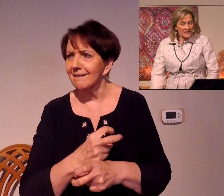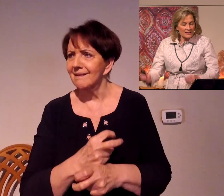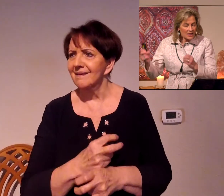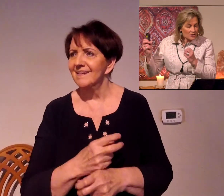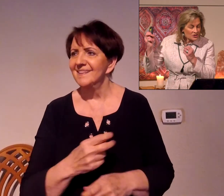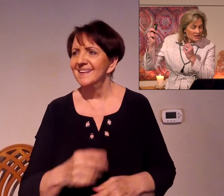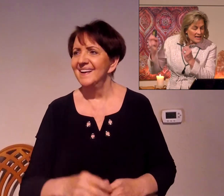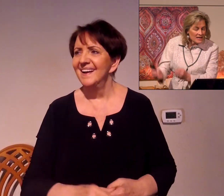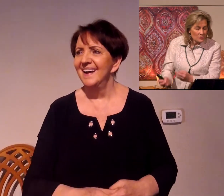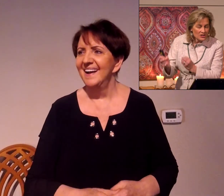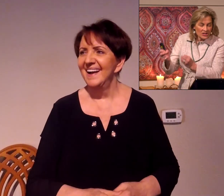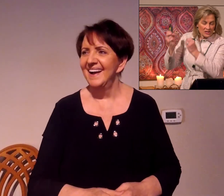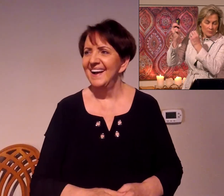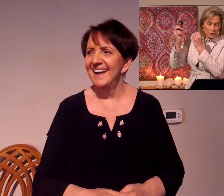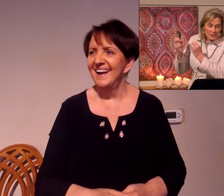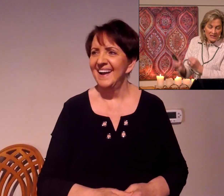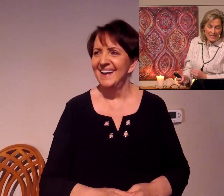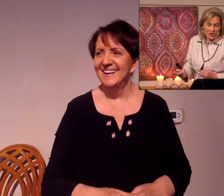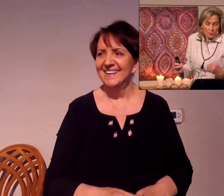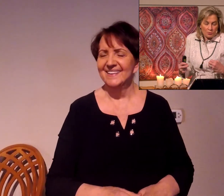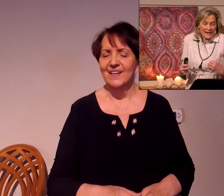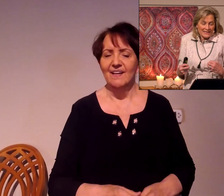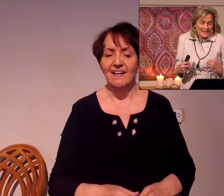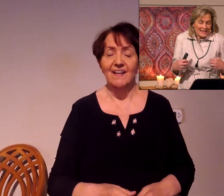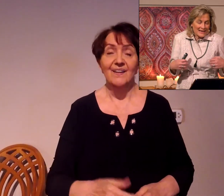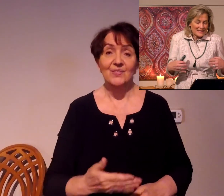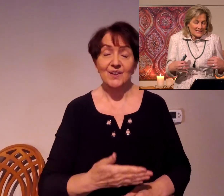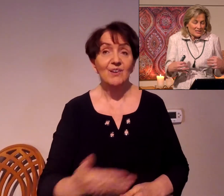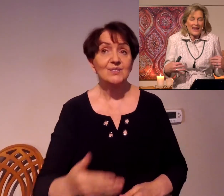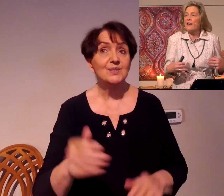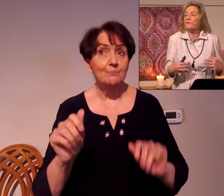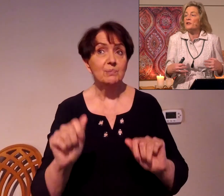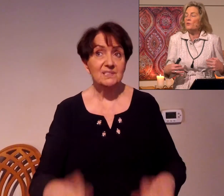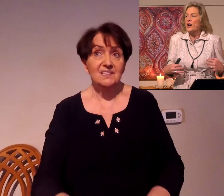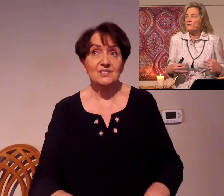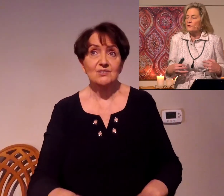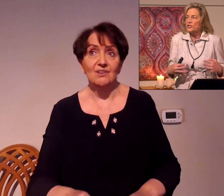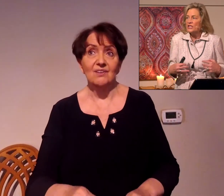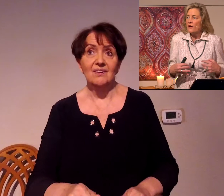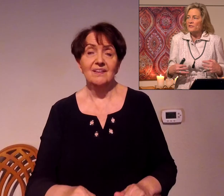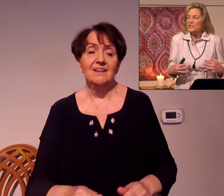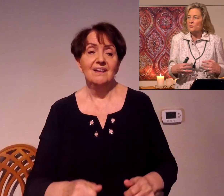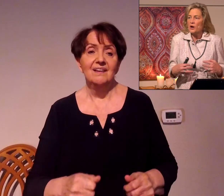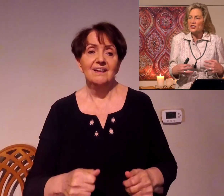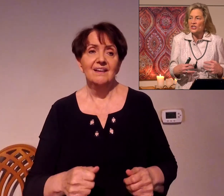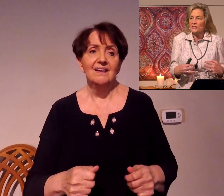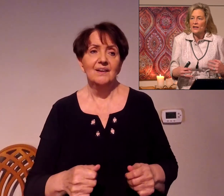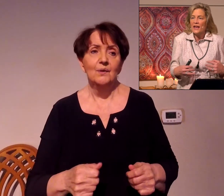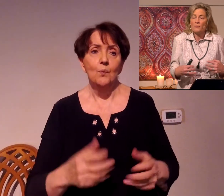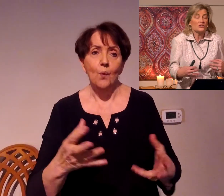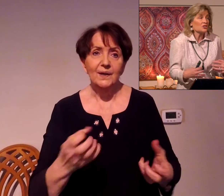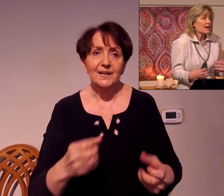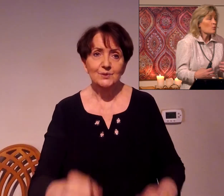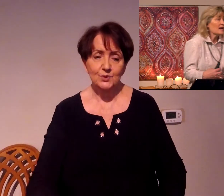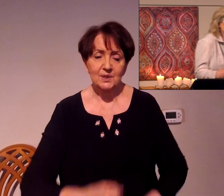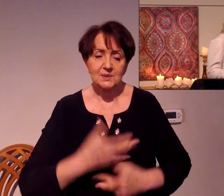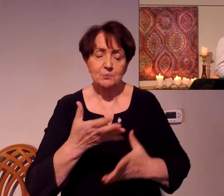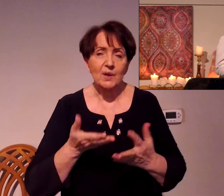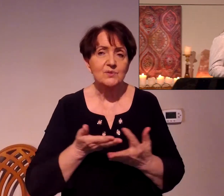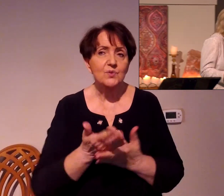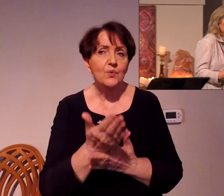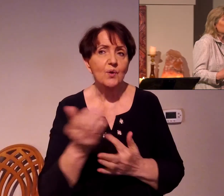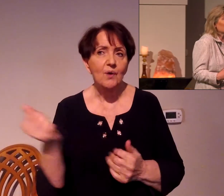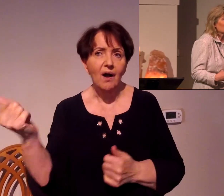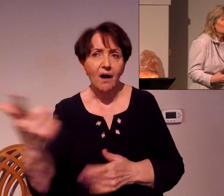He says there is an irresistible potential pressing against everyone for self-expression. I'm going to say right